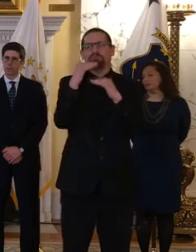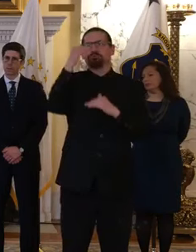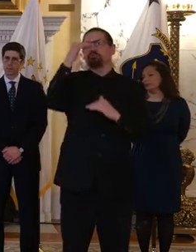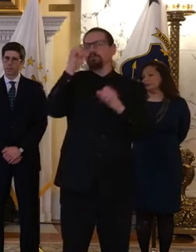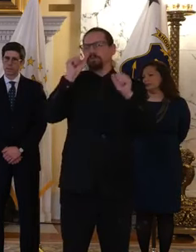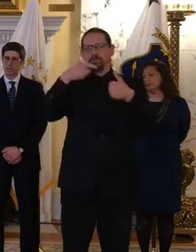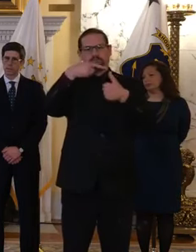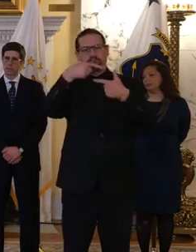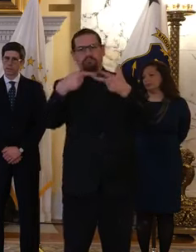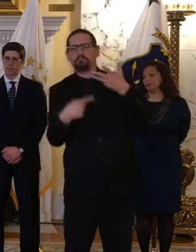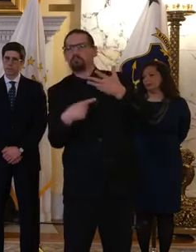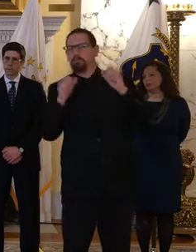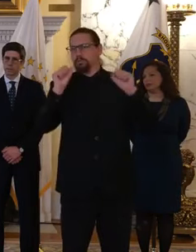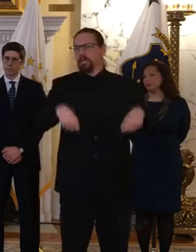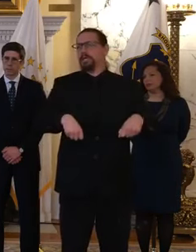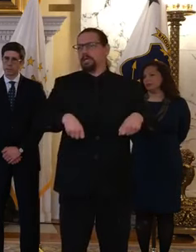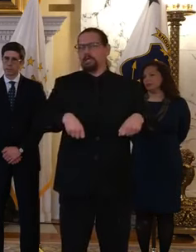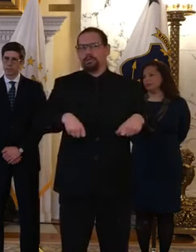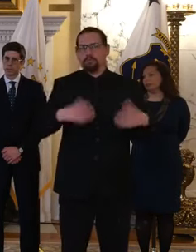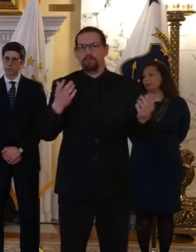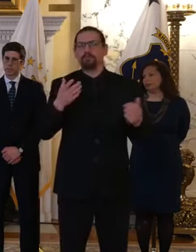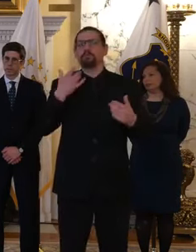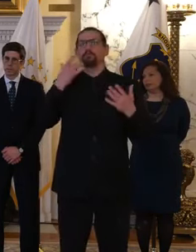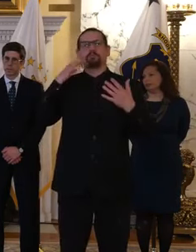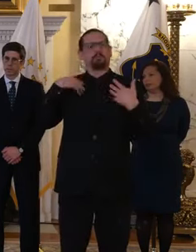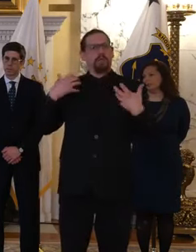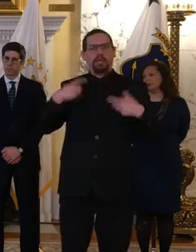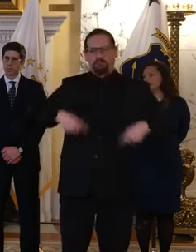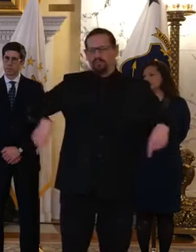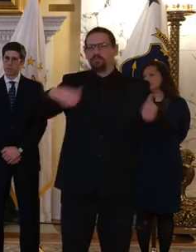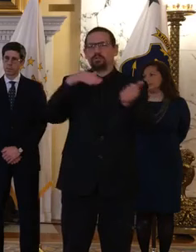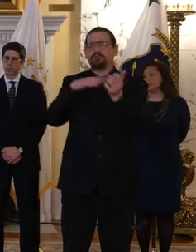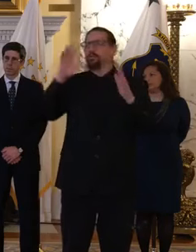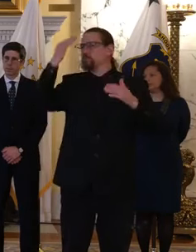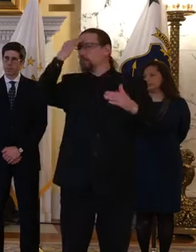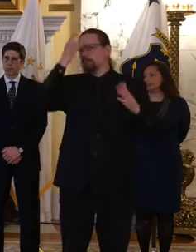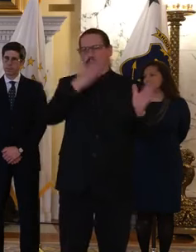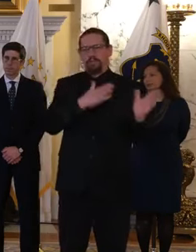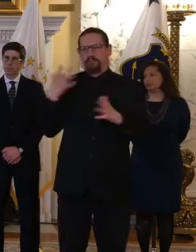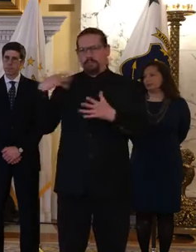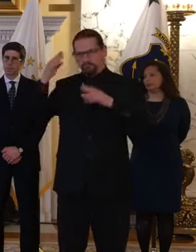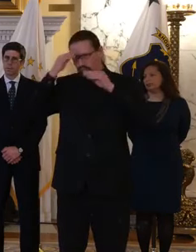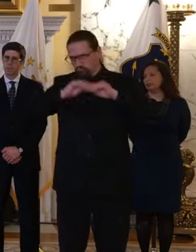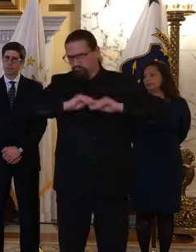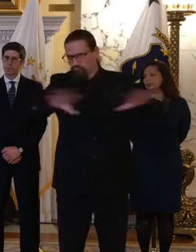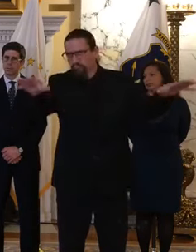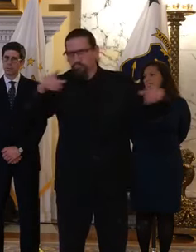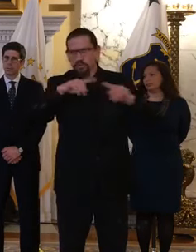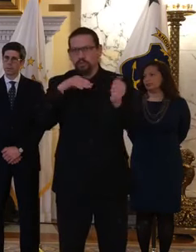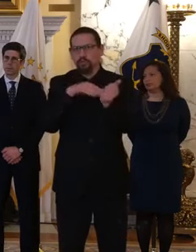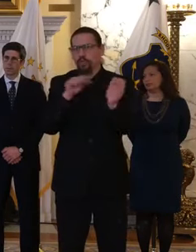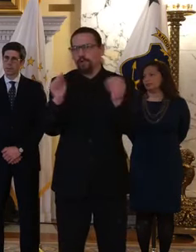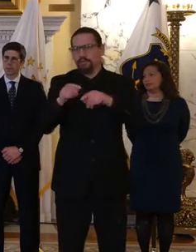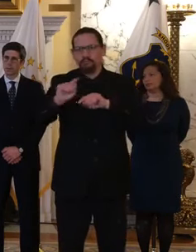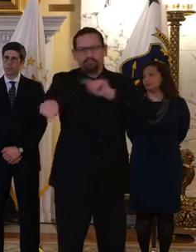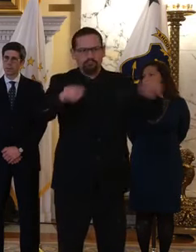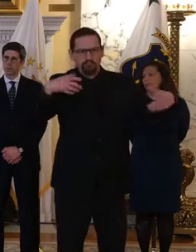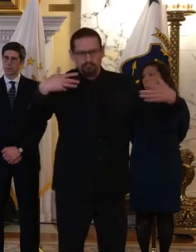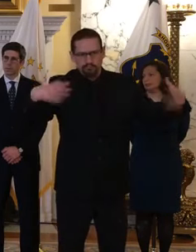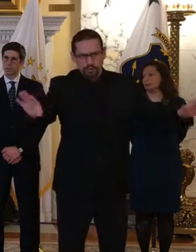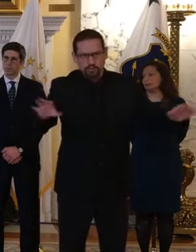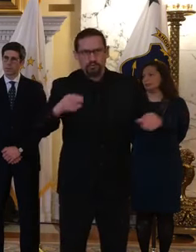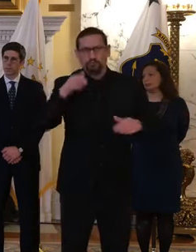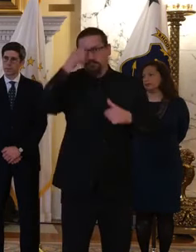If you just show up, you are not going to be tested, as the governor mentioned. And you are going